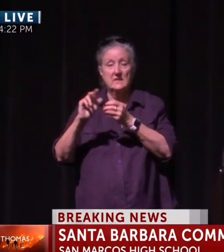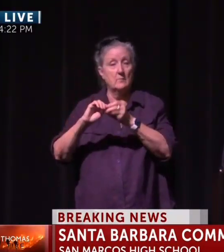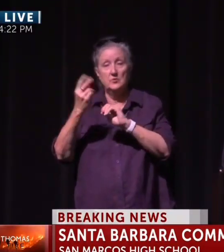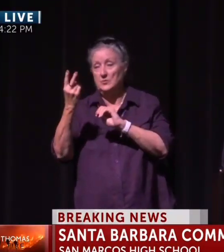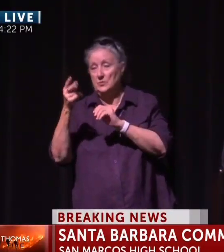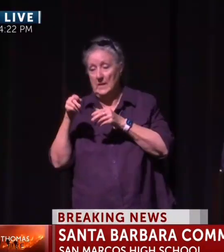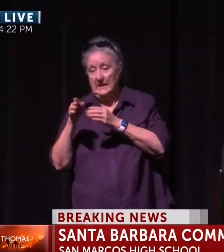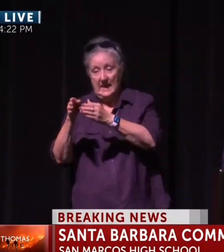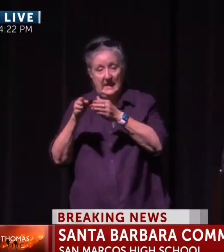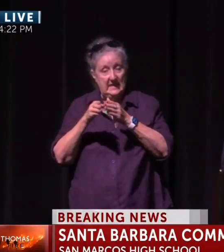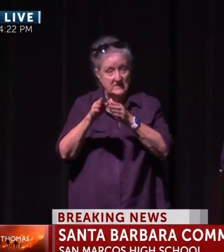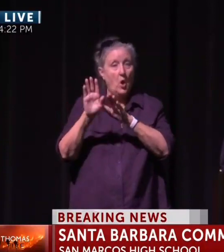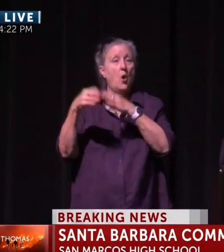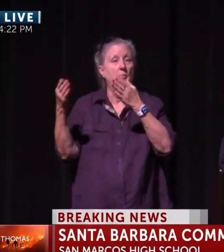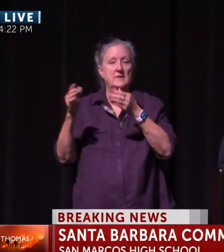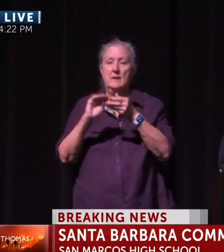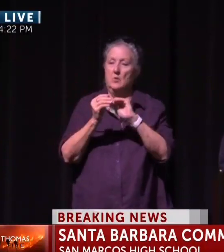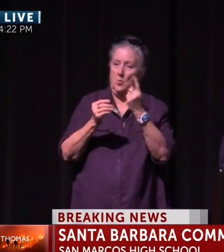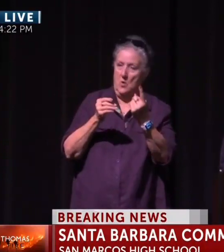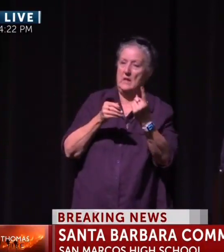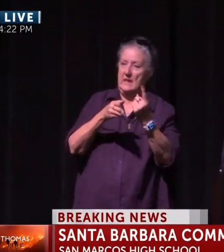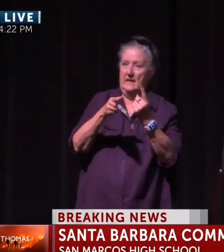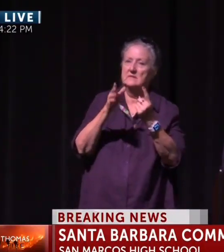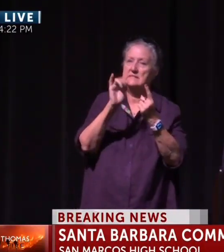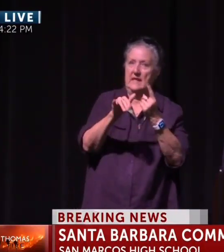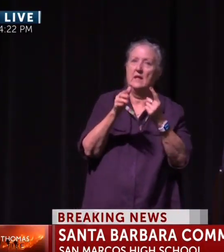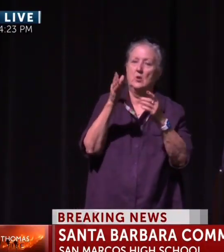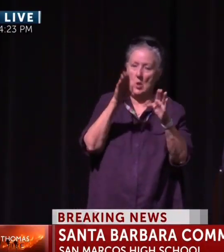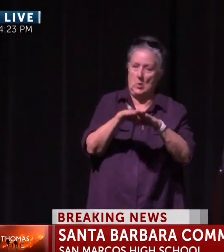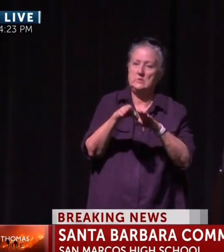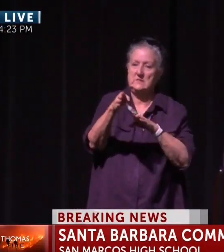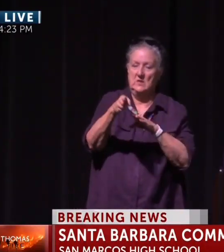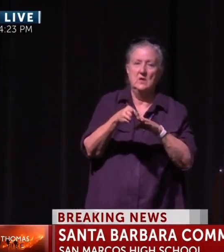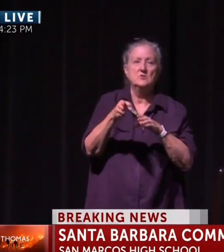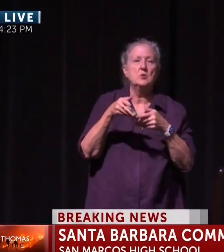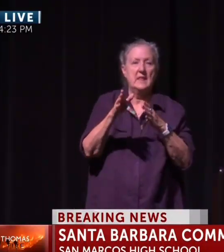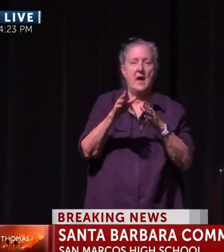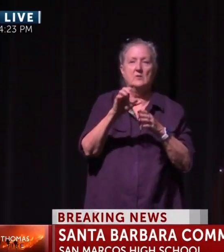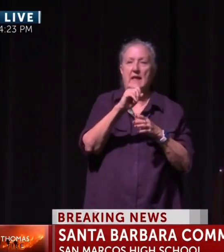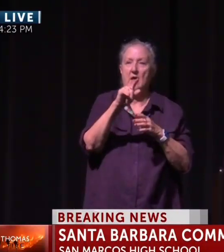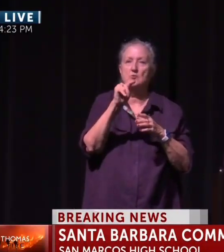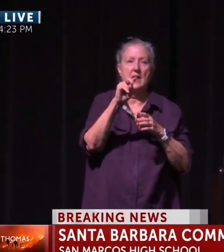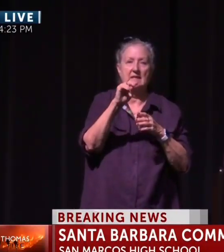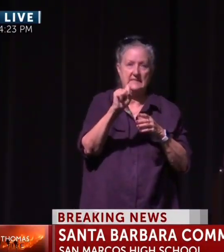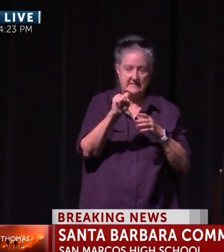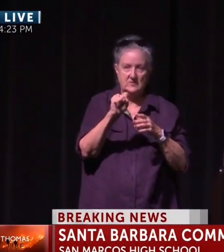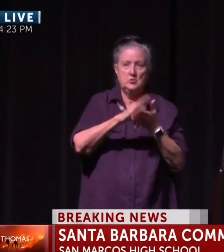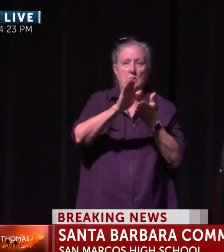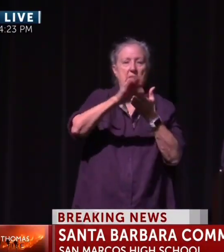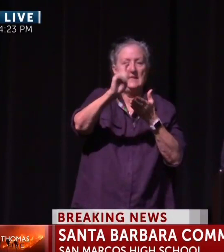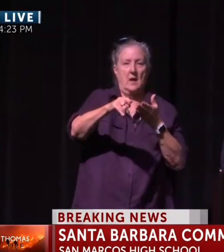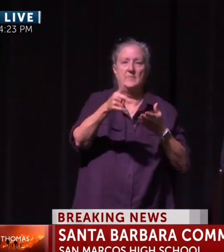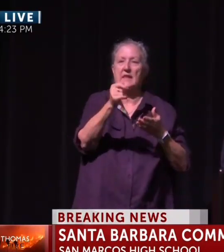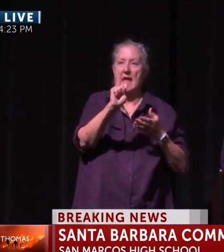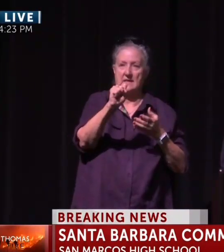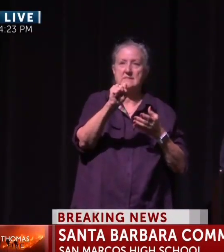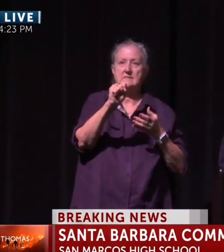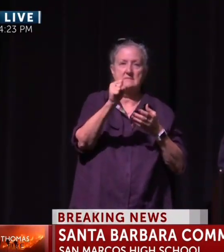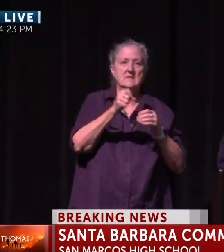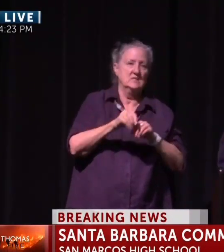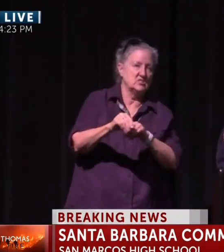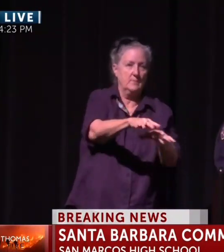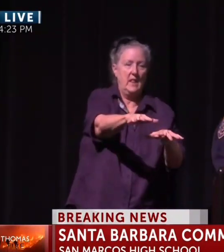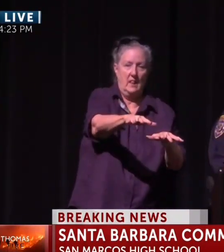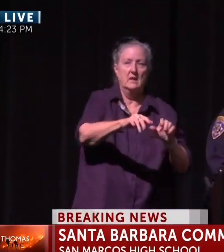now open. The number 1 lane will remain closed to allow Caltrans to clean up the gasoline